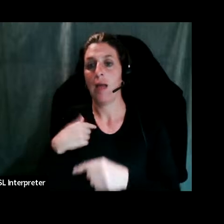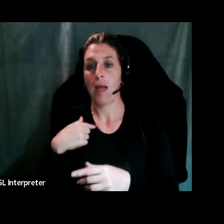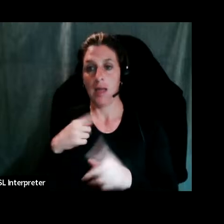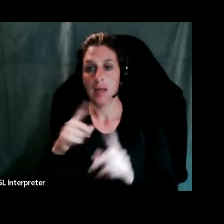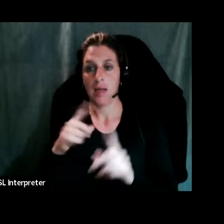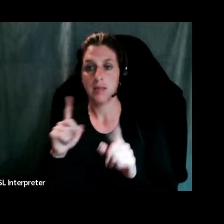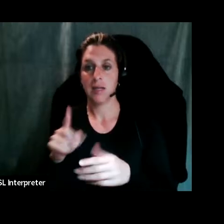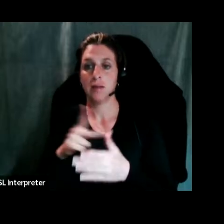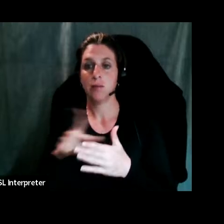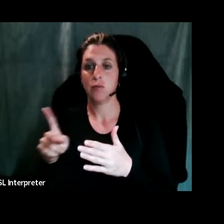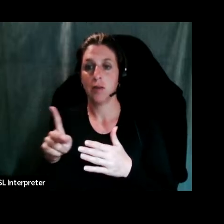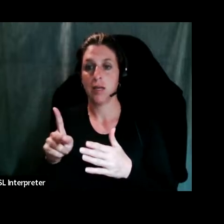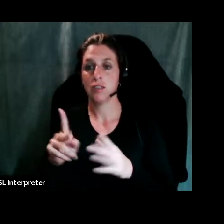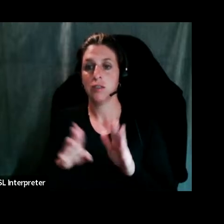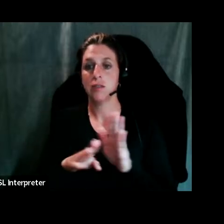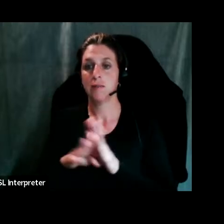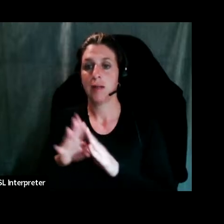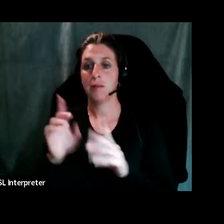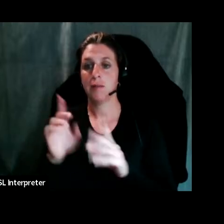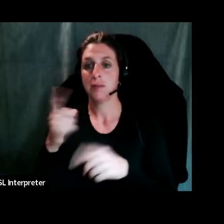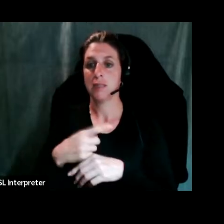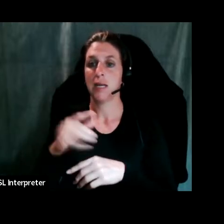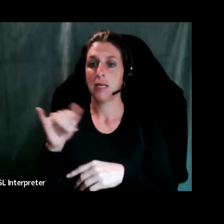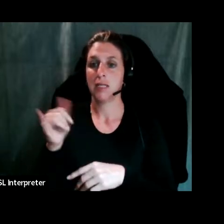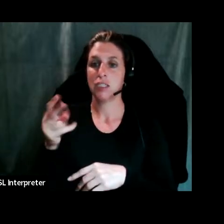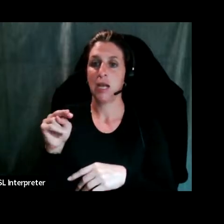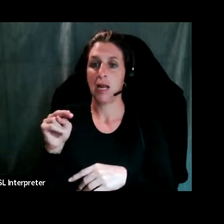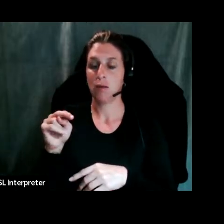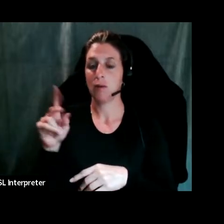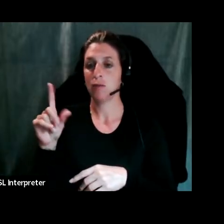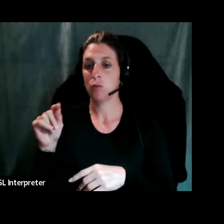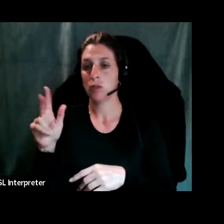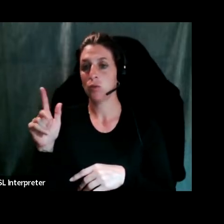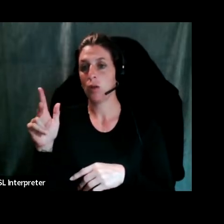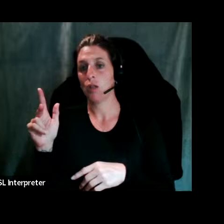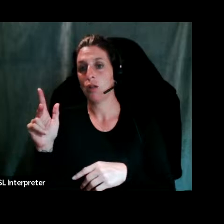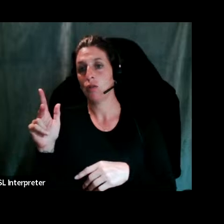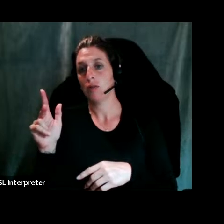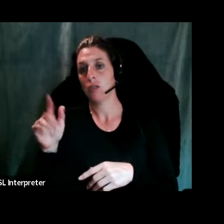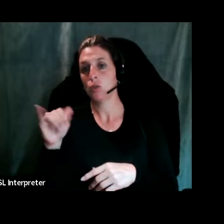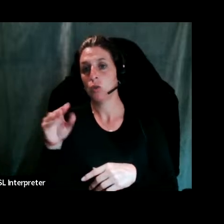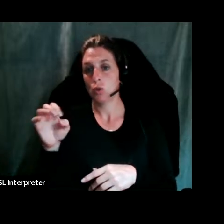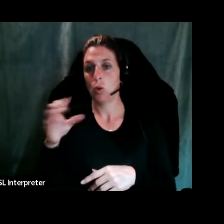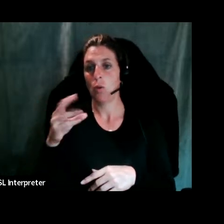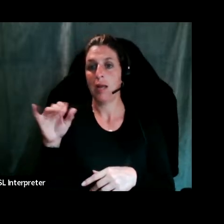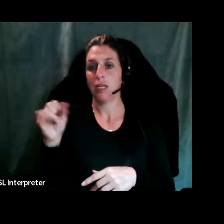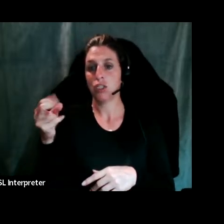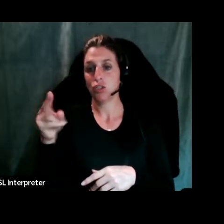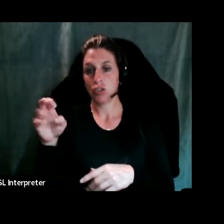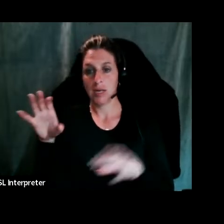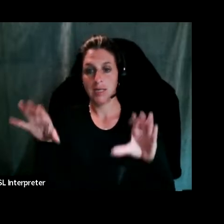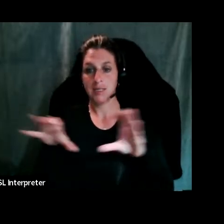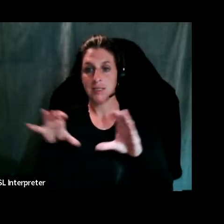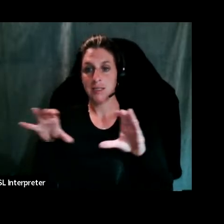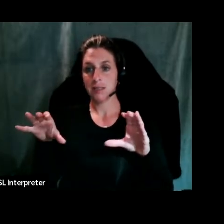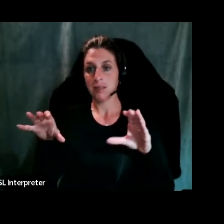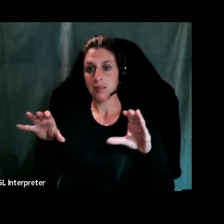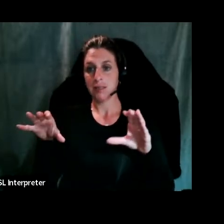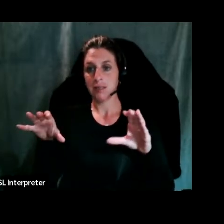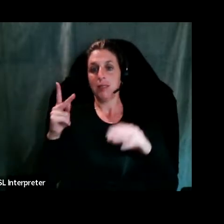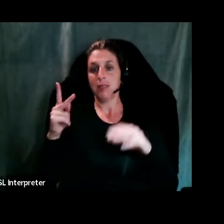Professional Development Day in January of 2023, where Joe and Shane did the